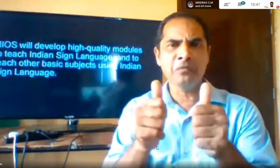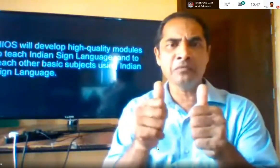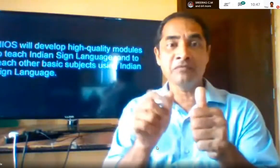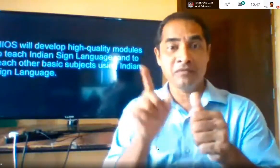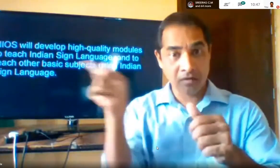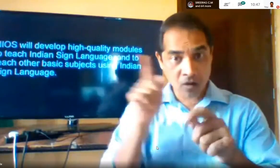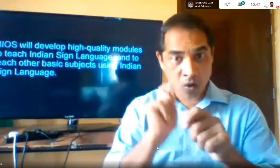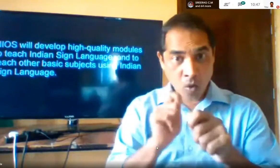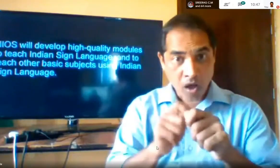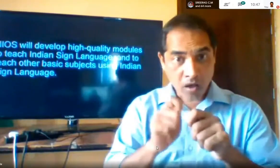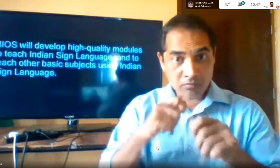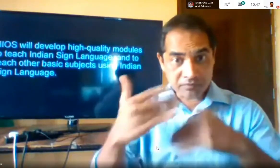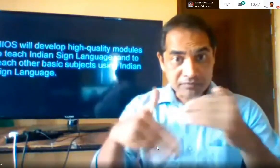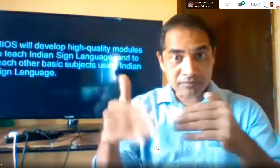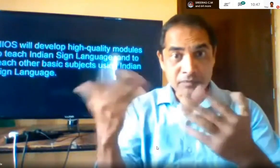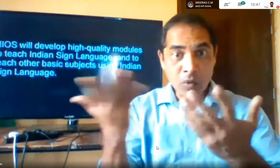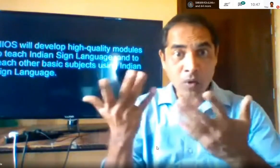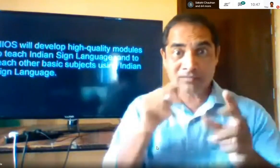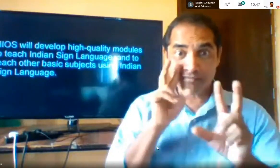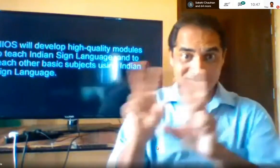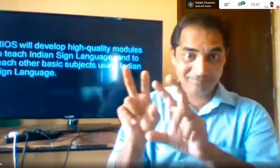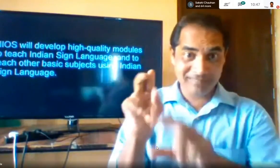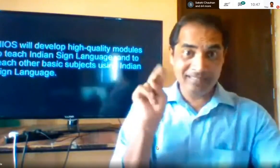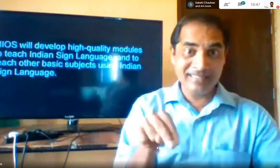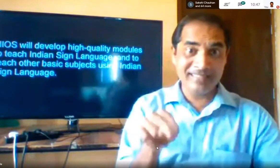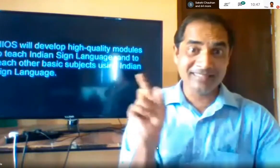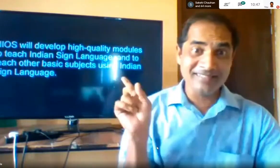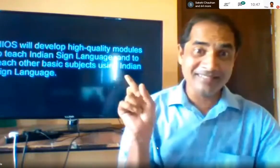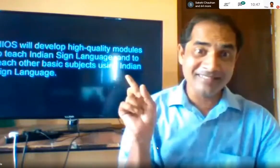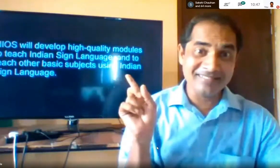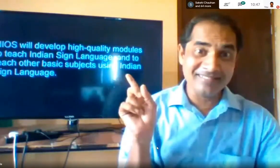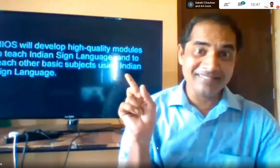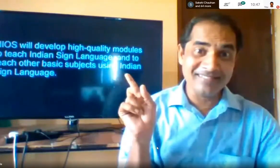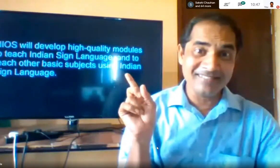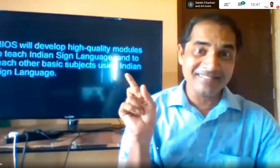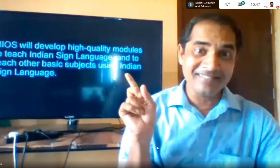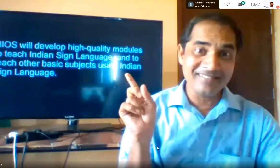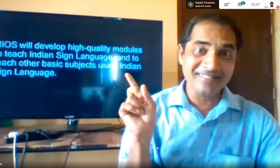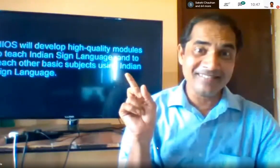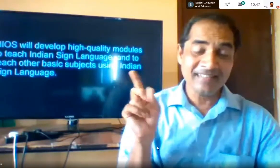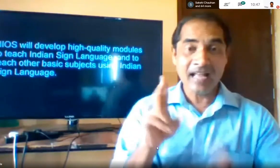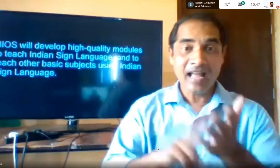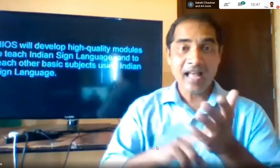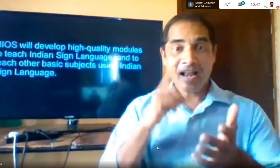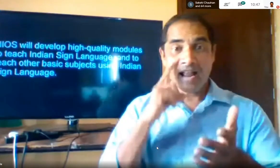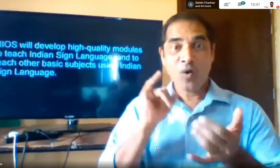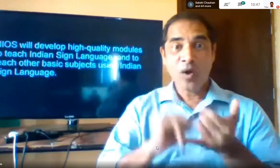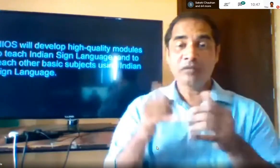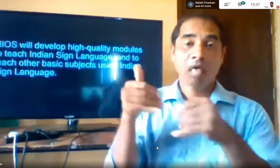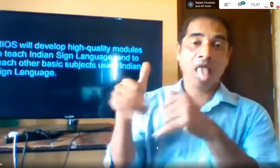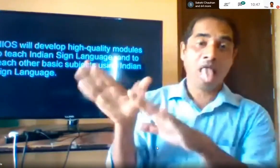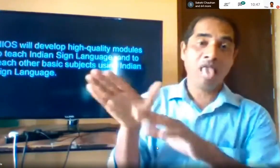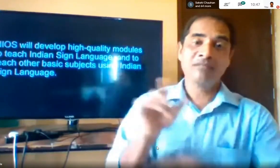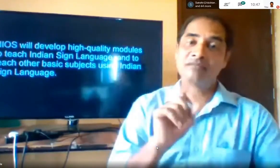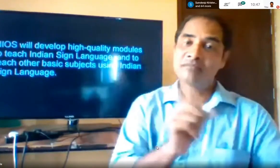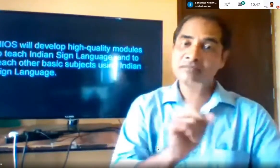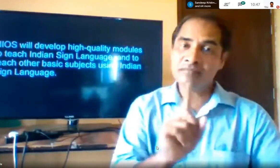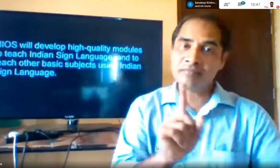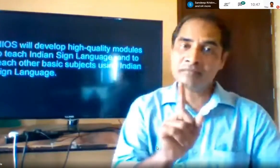But NIOS, they have given the work to NIOS for focusing on that. It's very good.